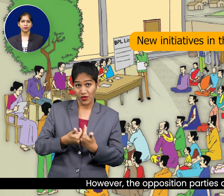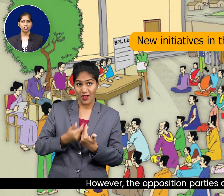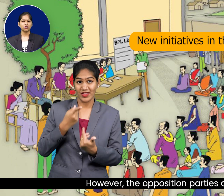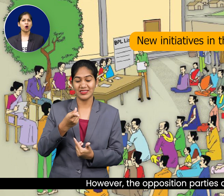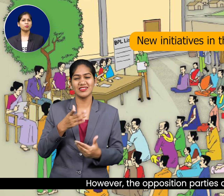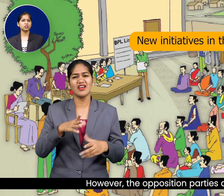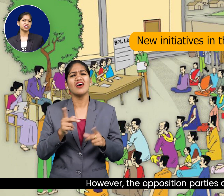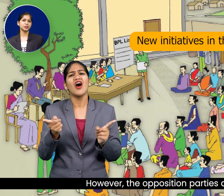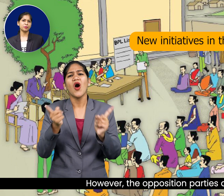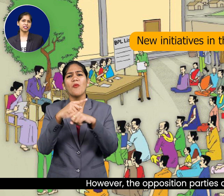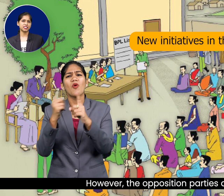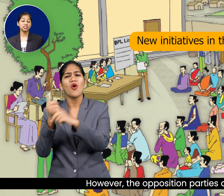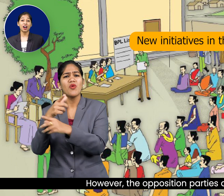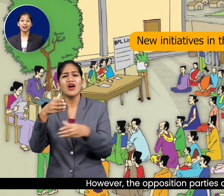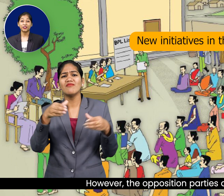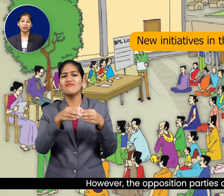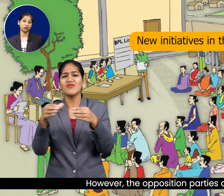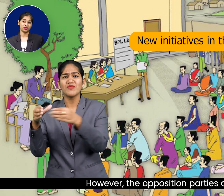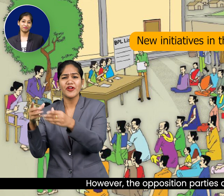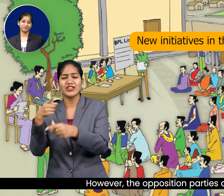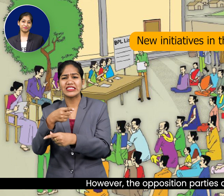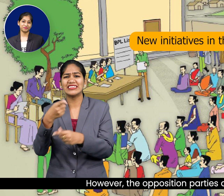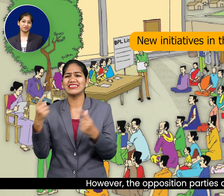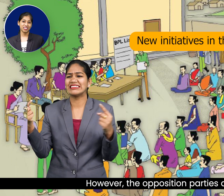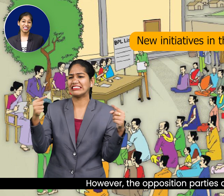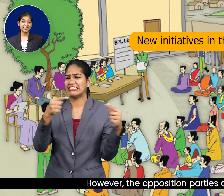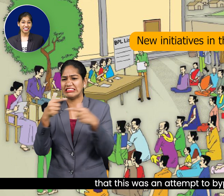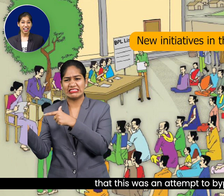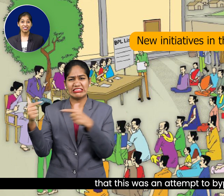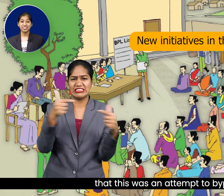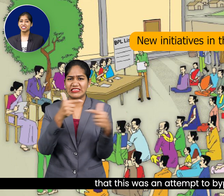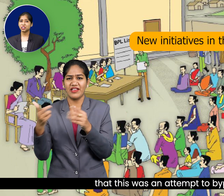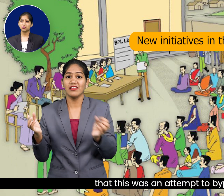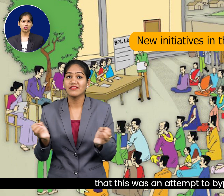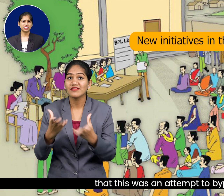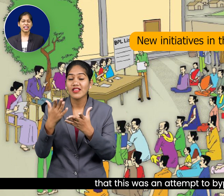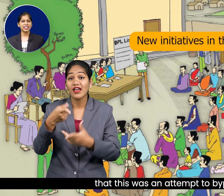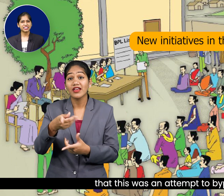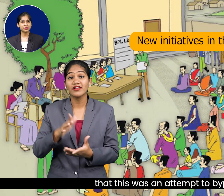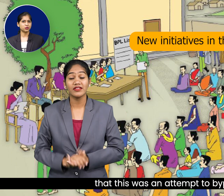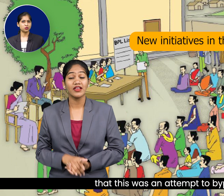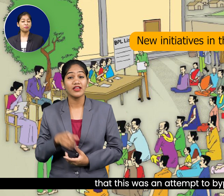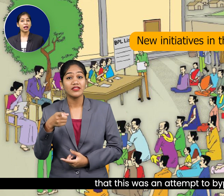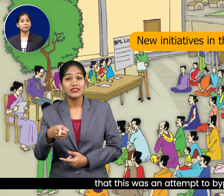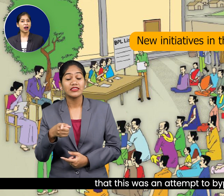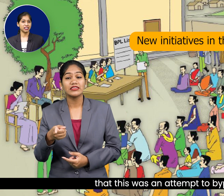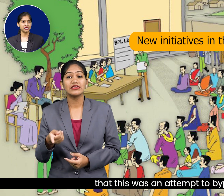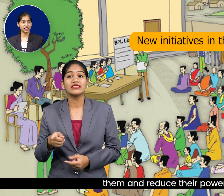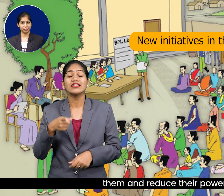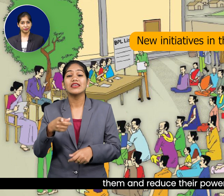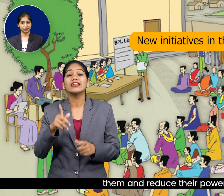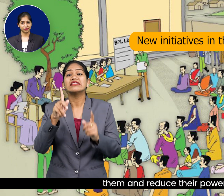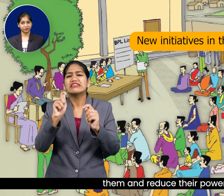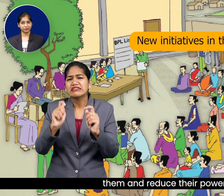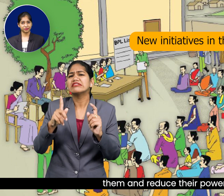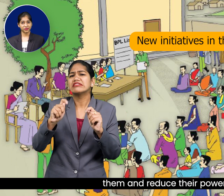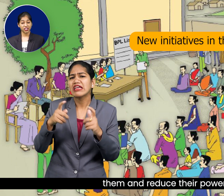However, the opposition parties argued that this was an attempt to bypass